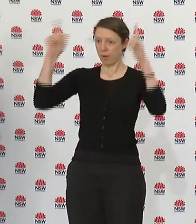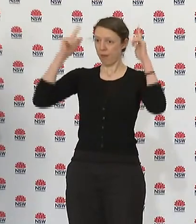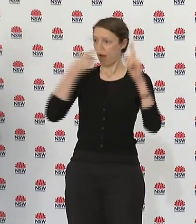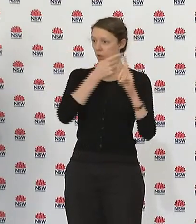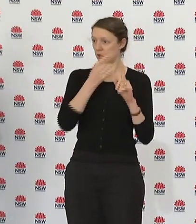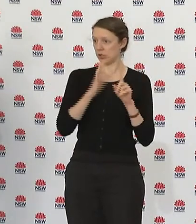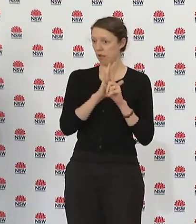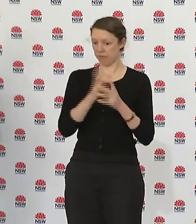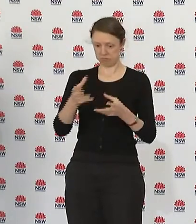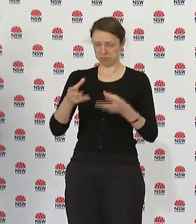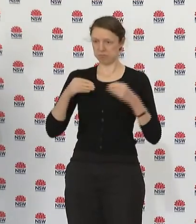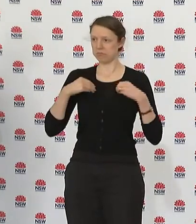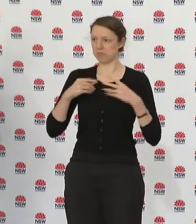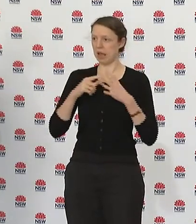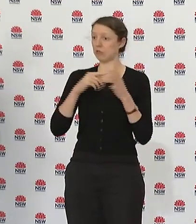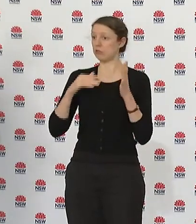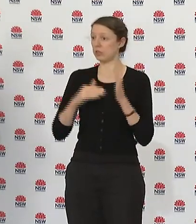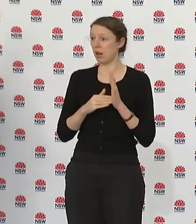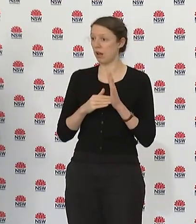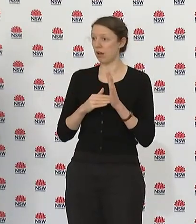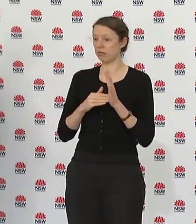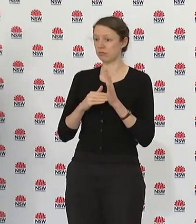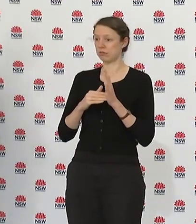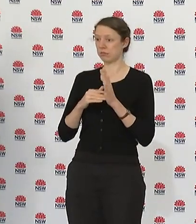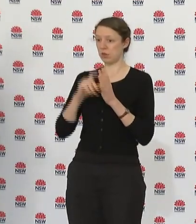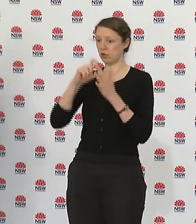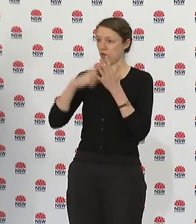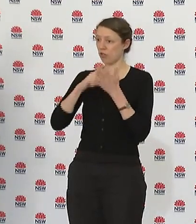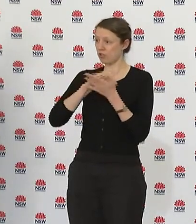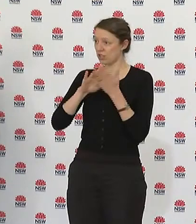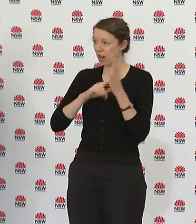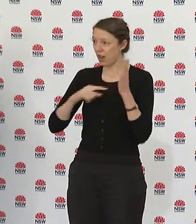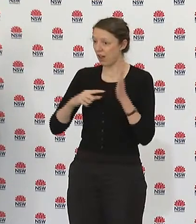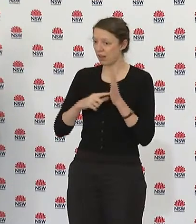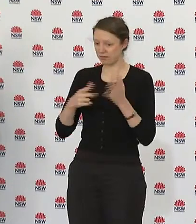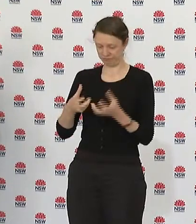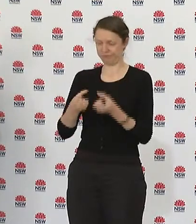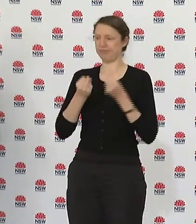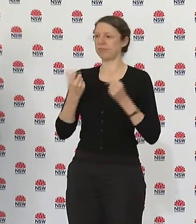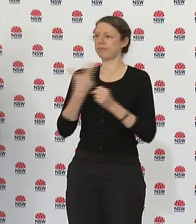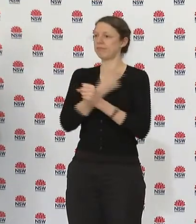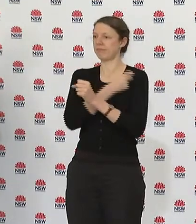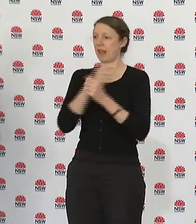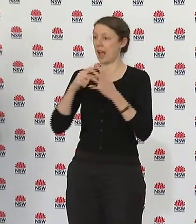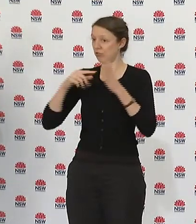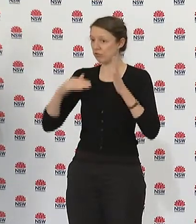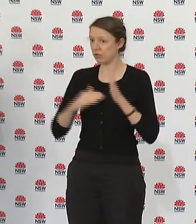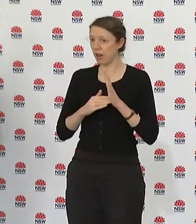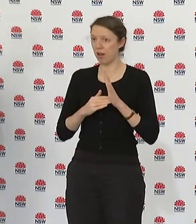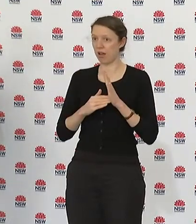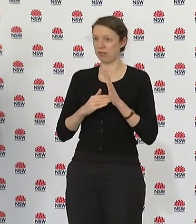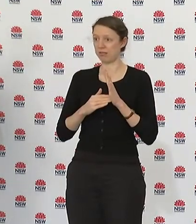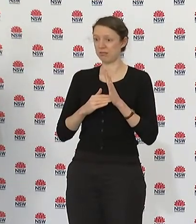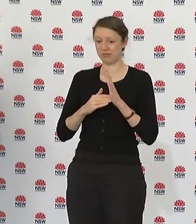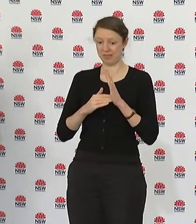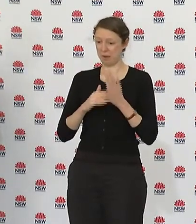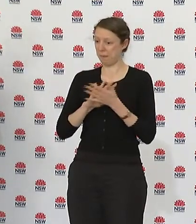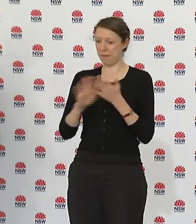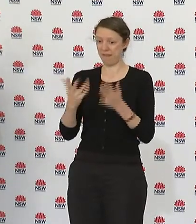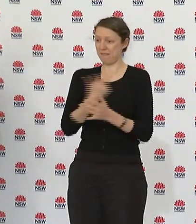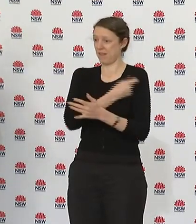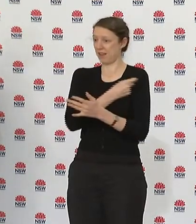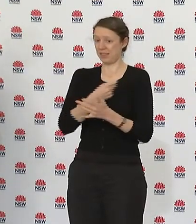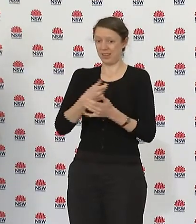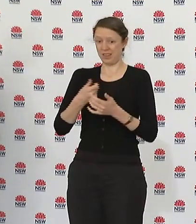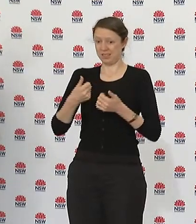vaccinated. Vaccine is certainly a major step in getting us out of the current issues that we're facing.